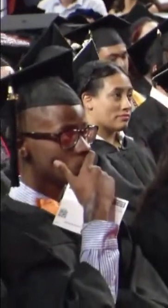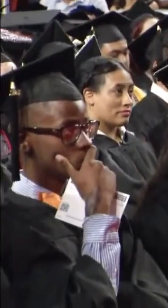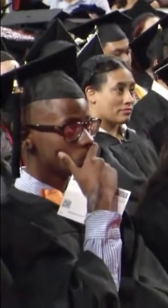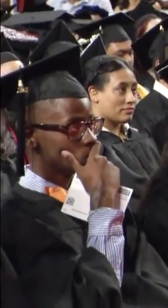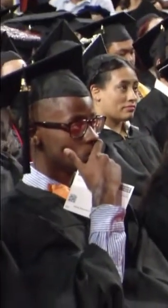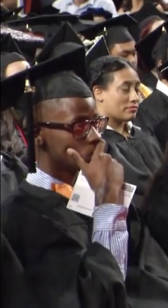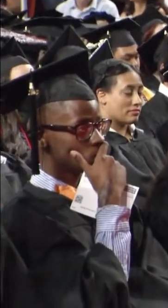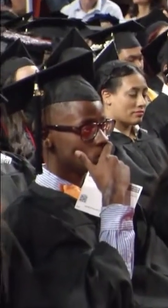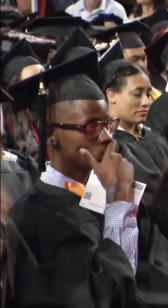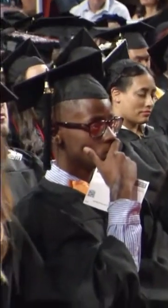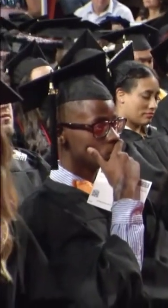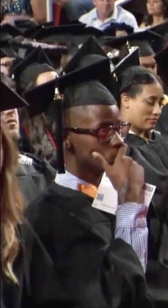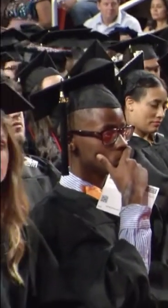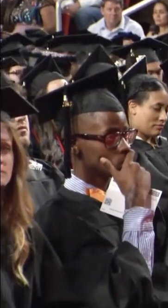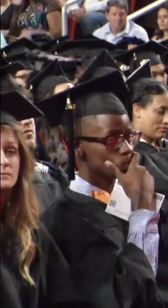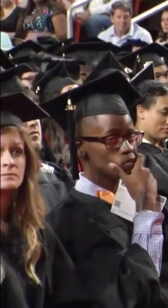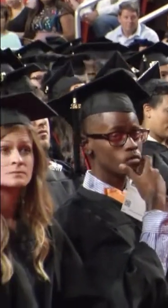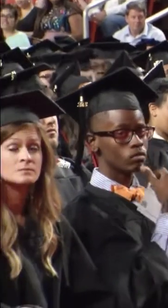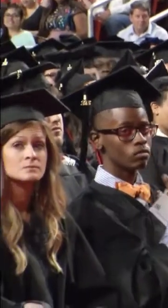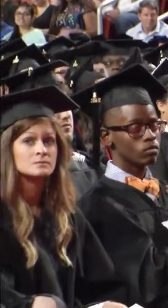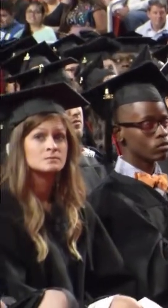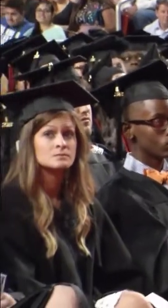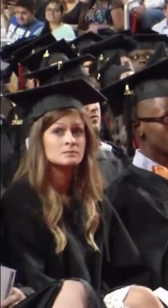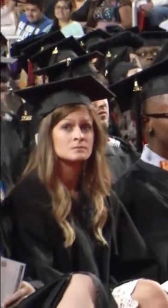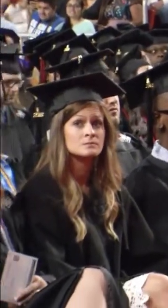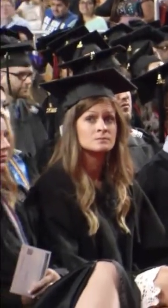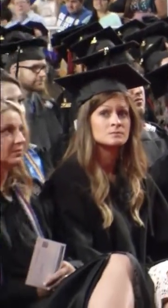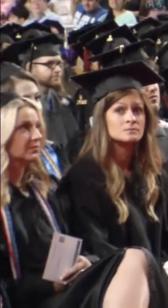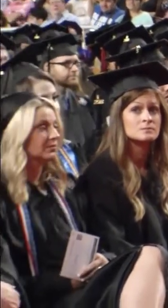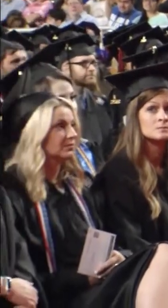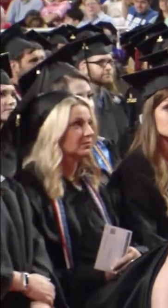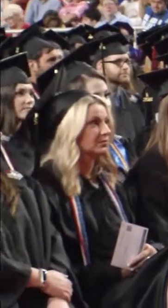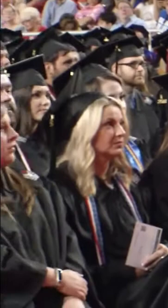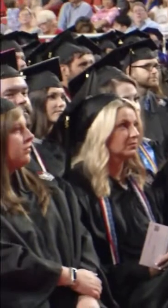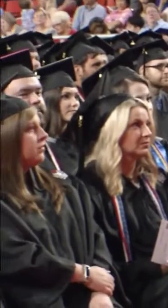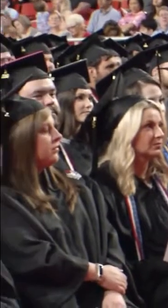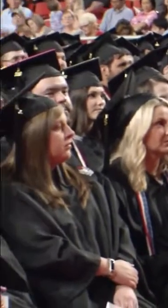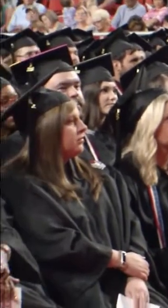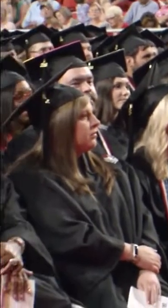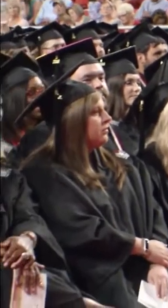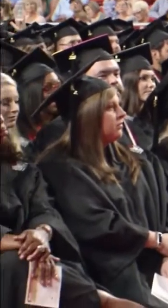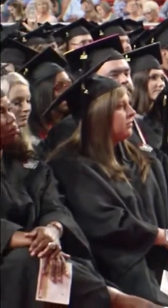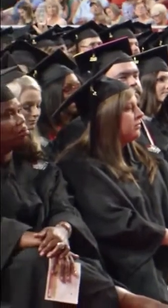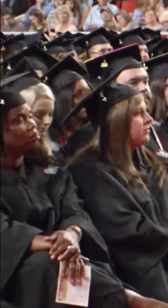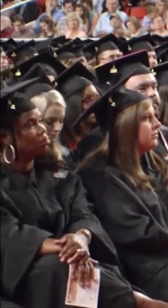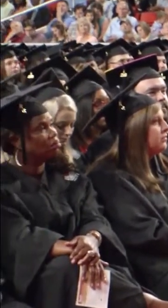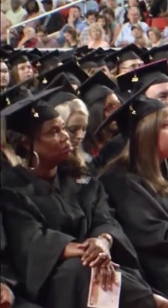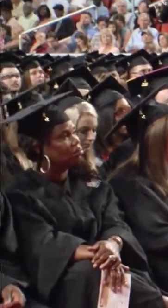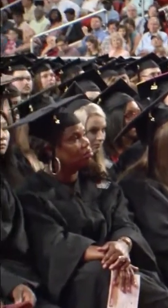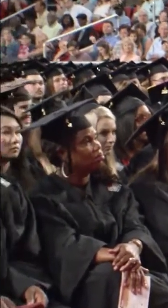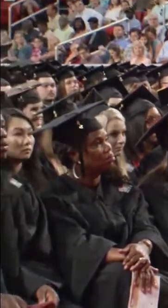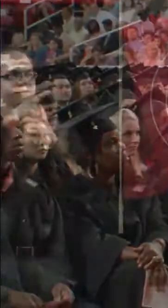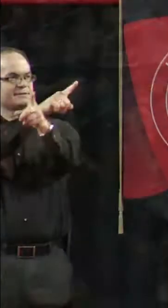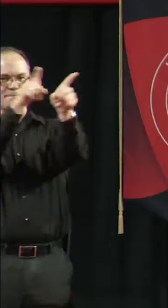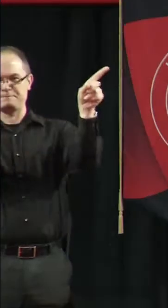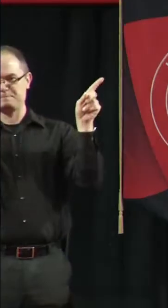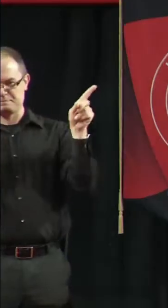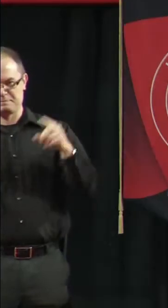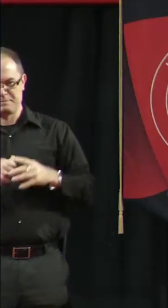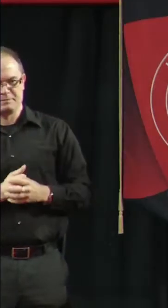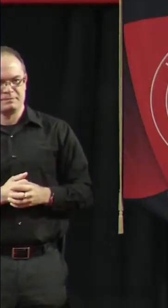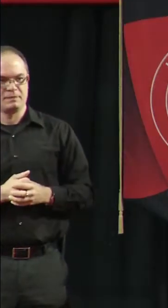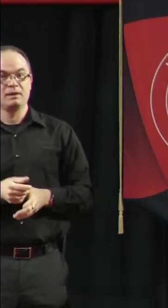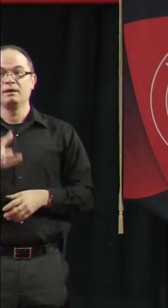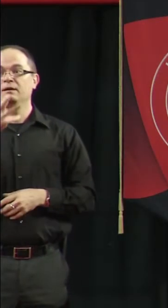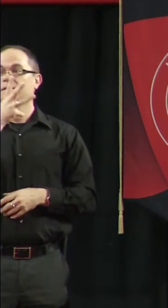and studies, and I would like for you to please join me as we express our appreciation to them. Will